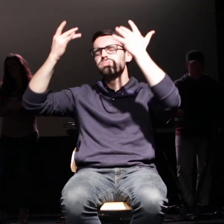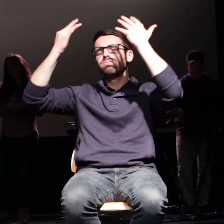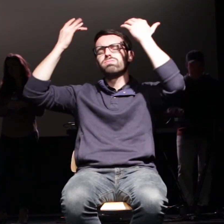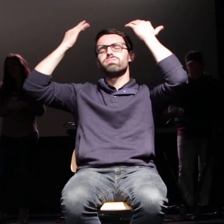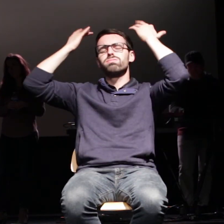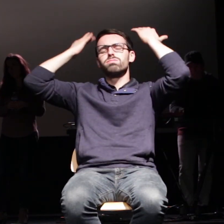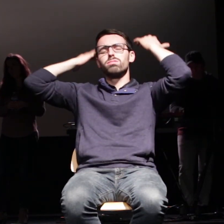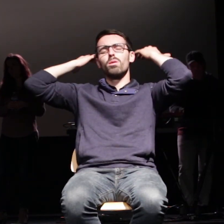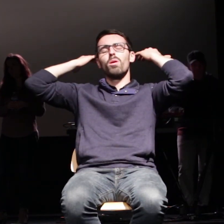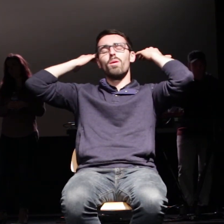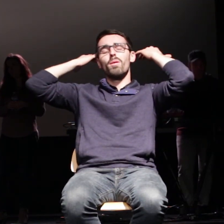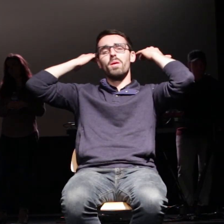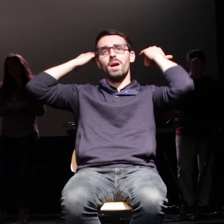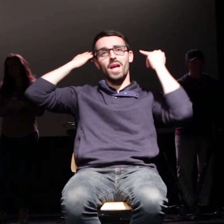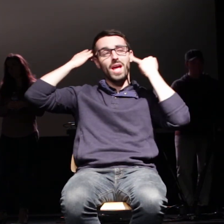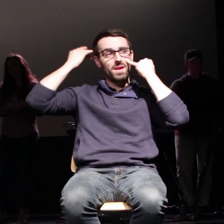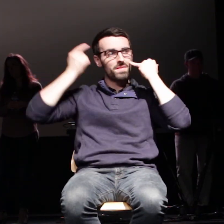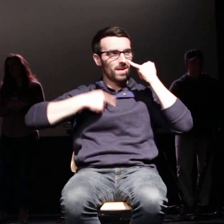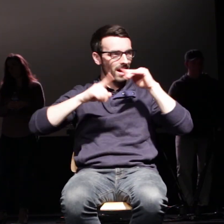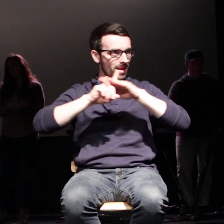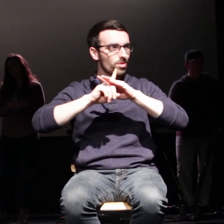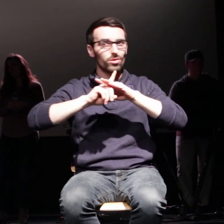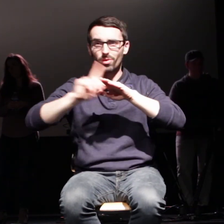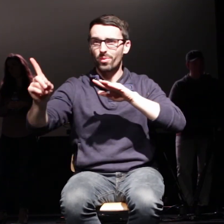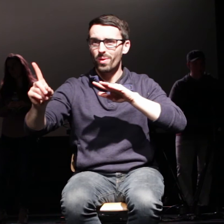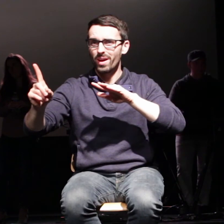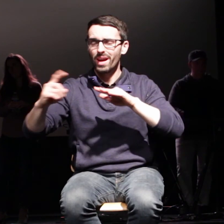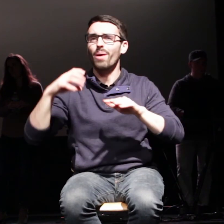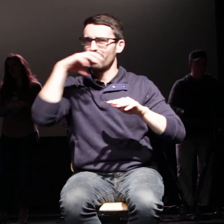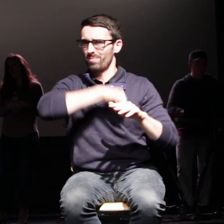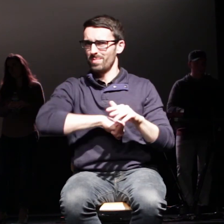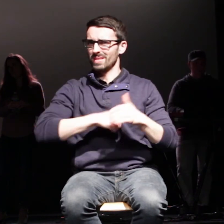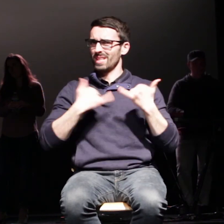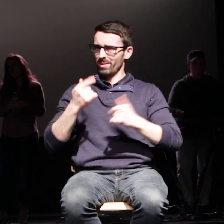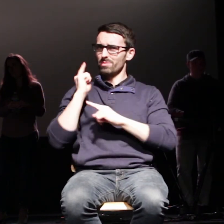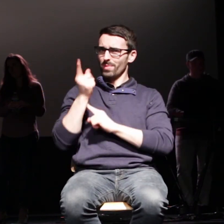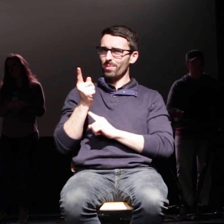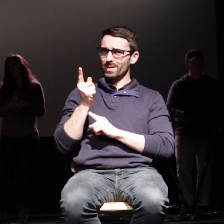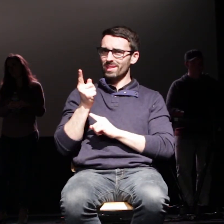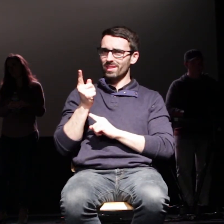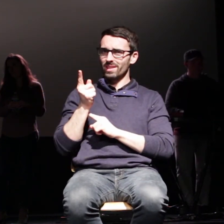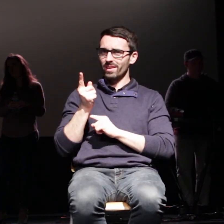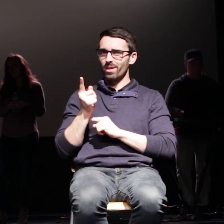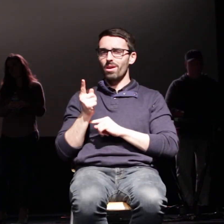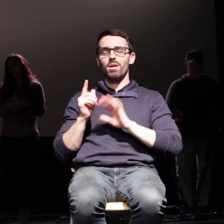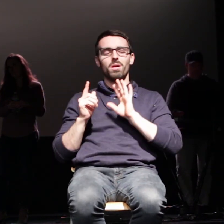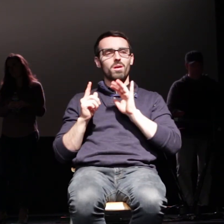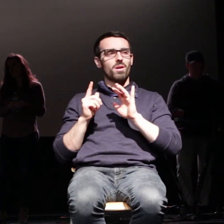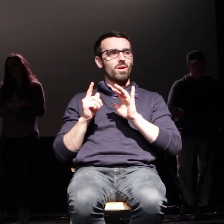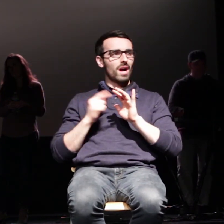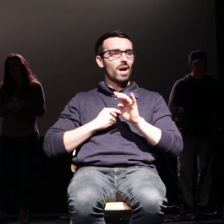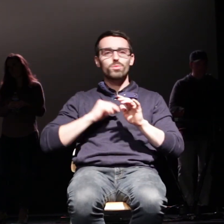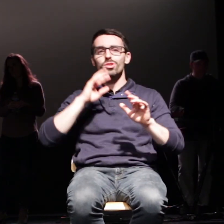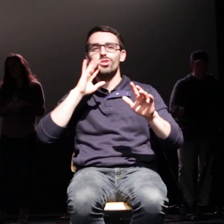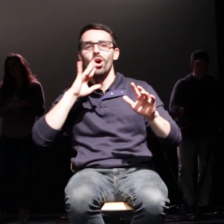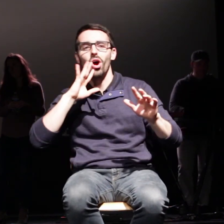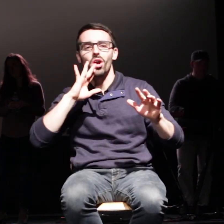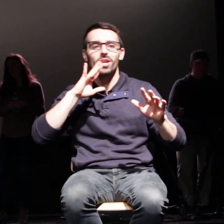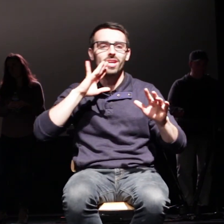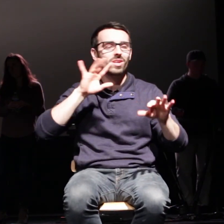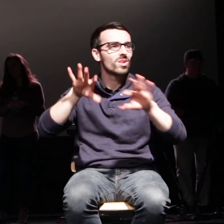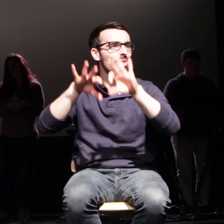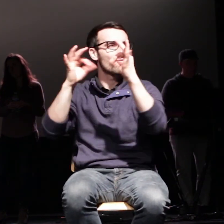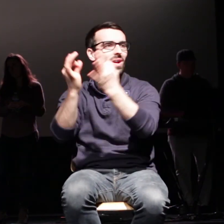realized if I had run away, I was going to miss out on this moment, because I realized in that moment I wasn't talking to the people in that room at